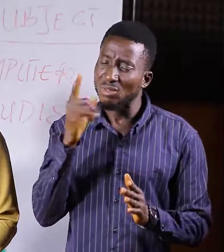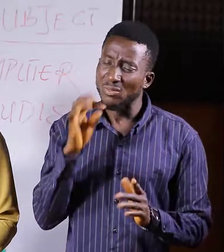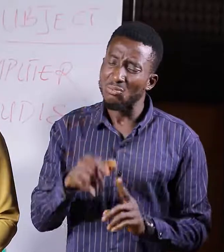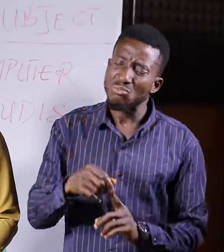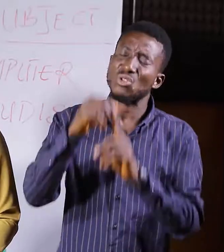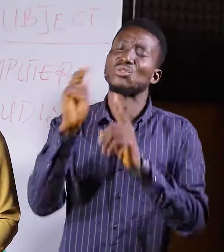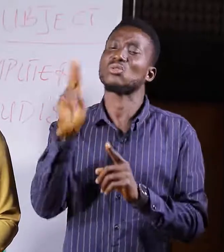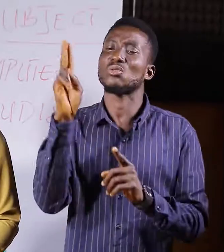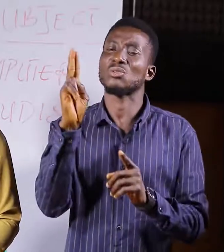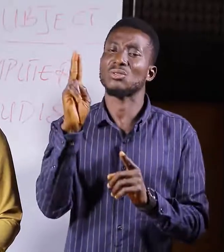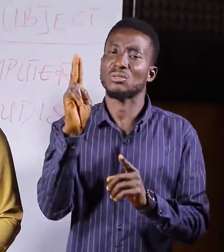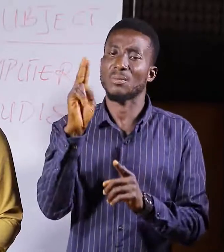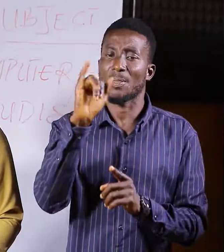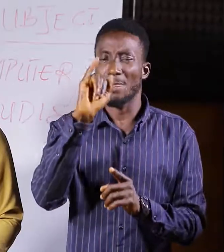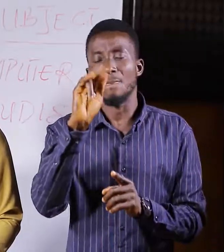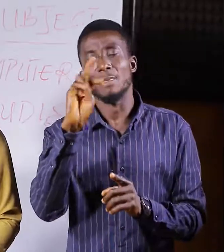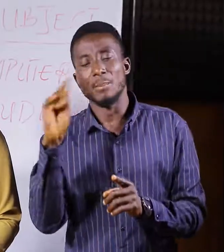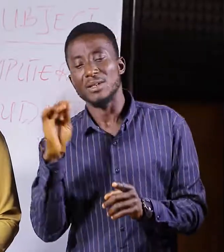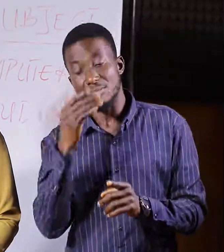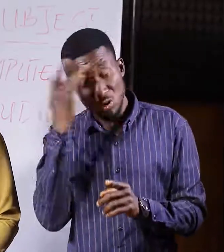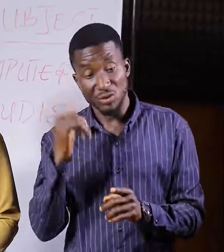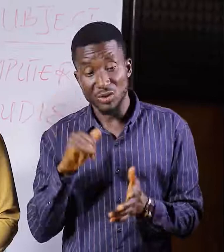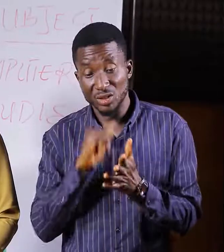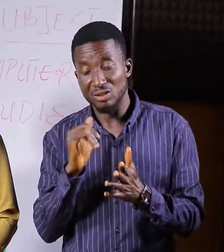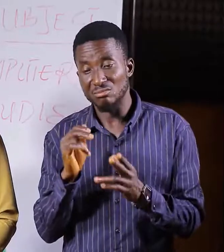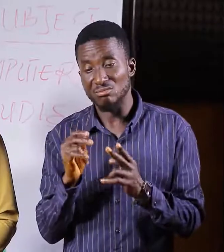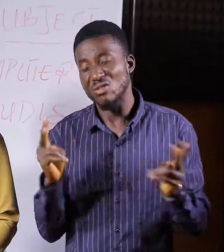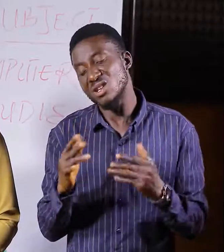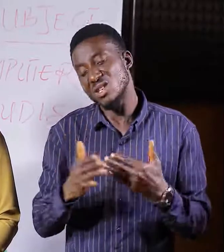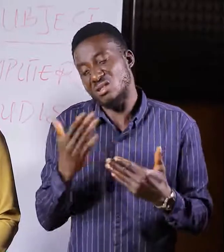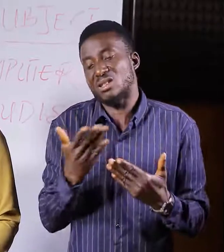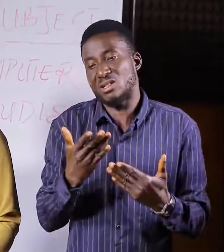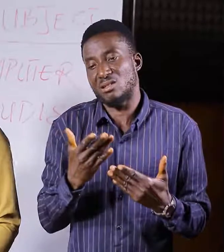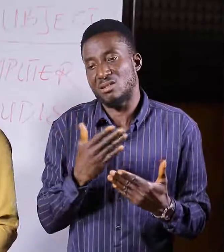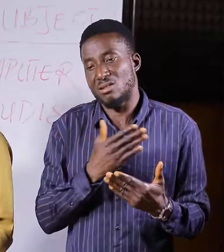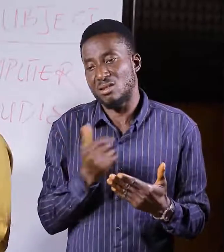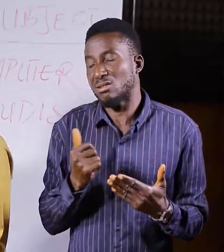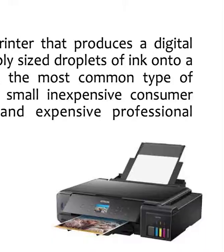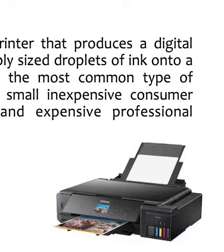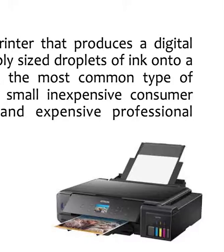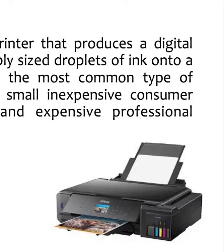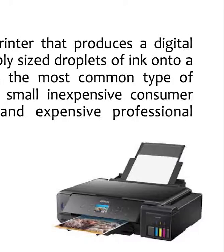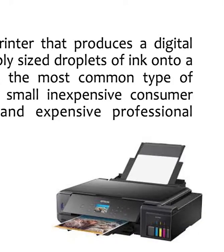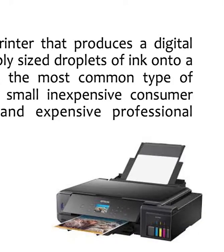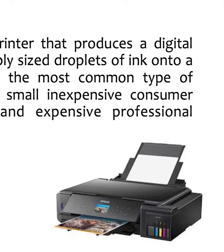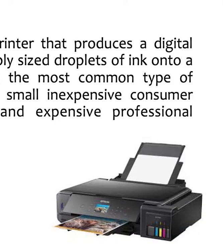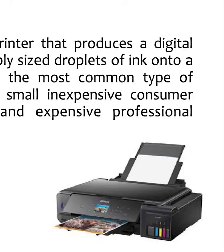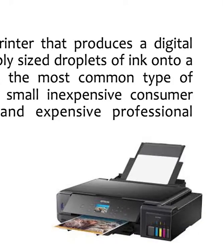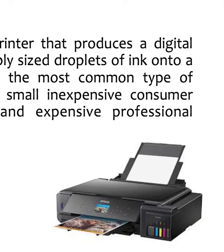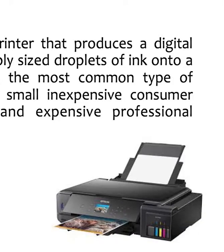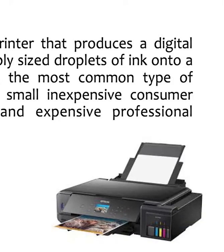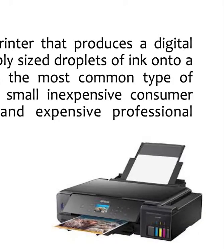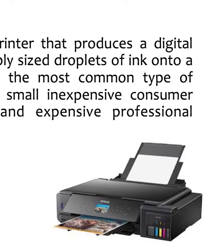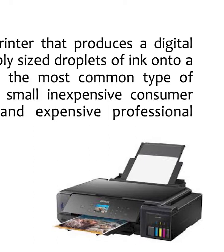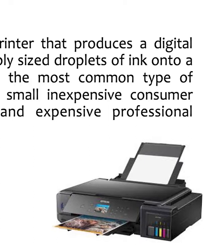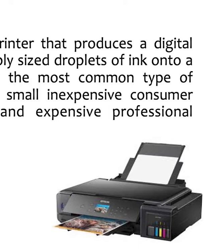now because it's easy going, and we can actually use it, and it's more efficient if you ask me. We have the inkjet printer.